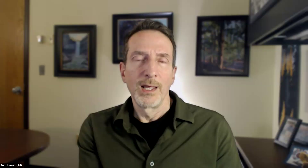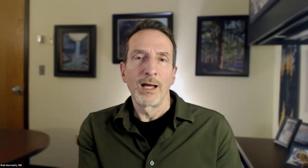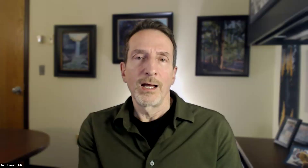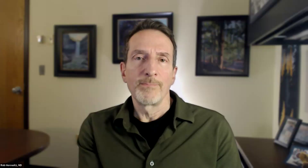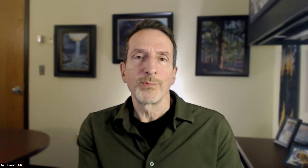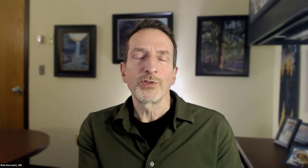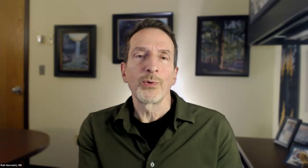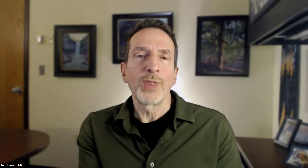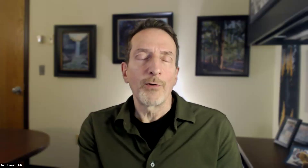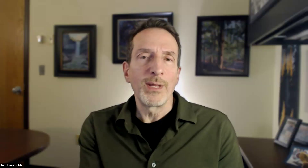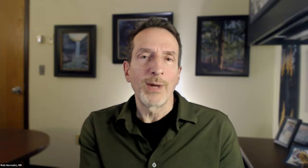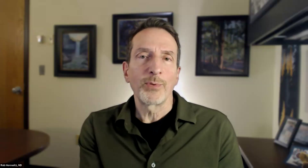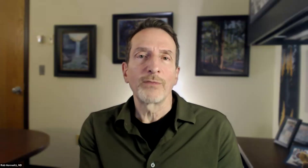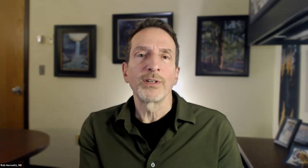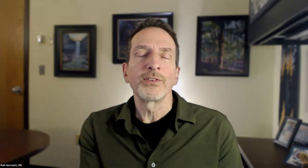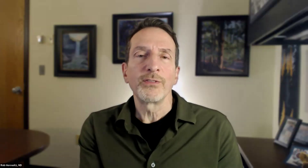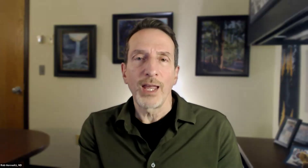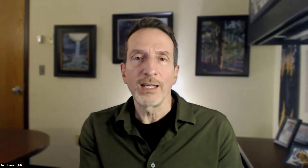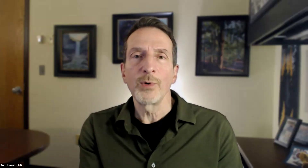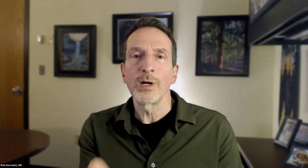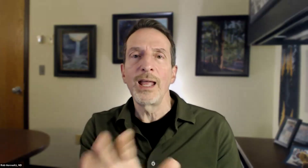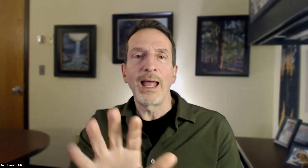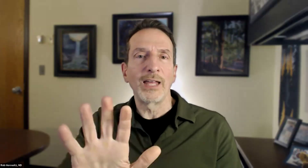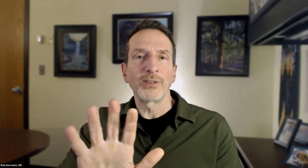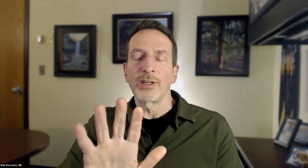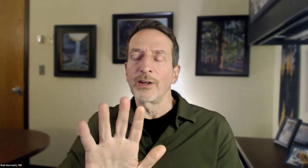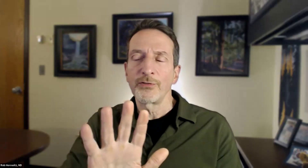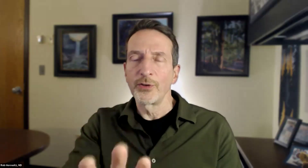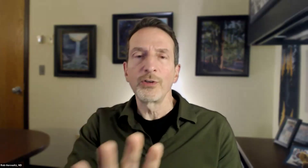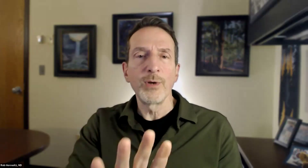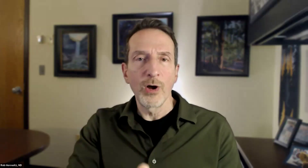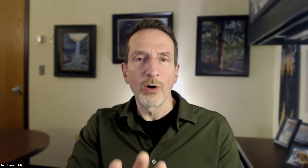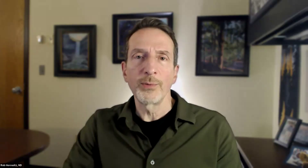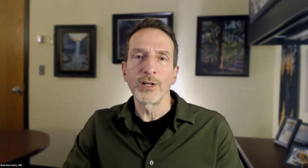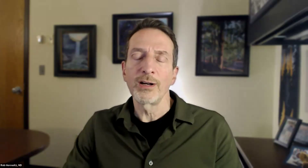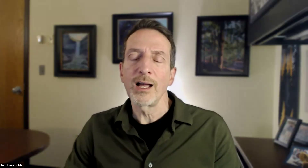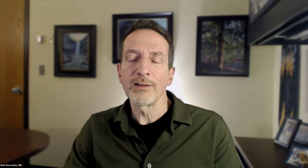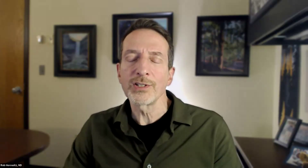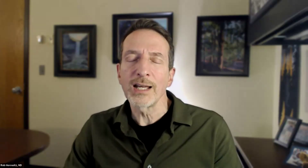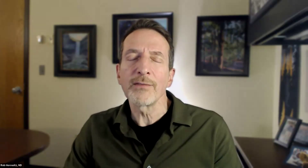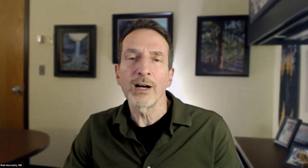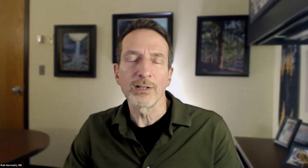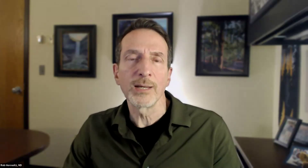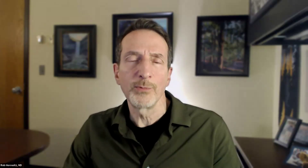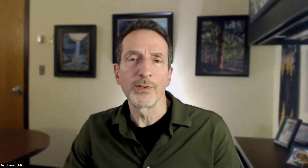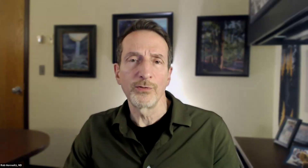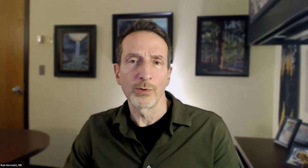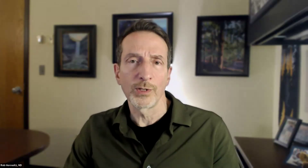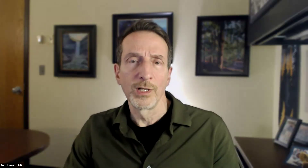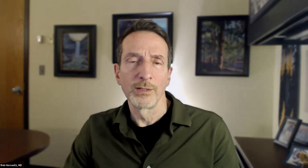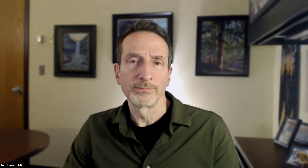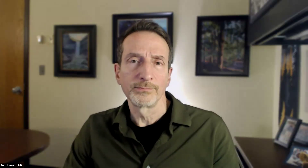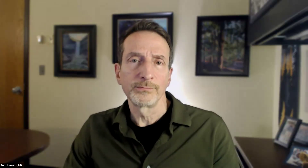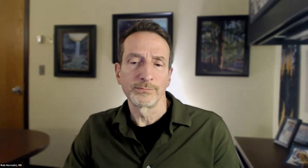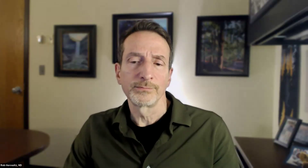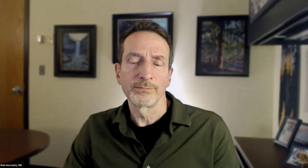achievable. So that would be my preference. If anyone has a firm no from your oncologist, I'd have a hard time moving